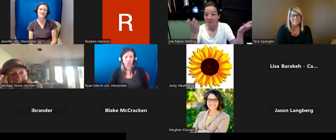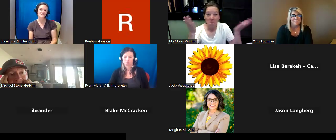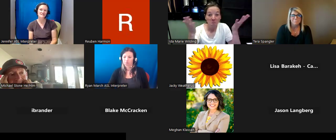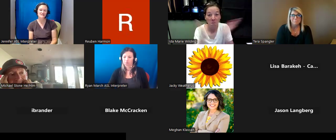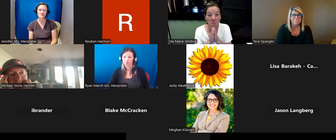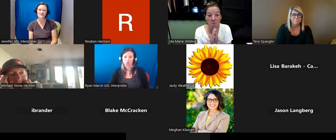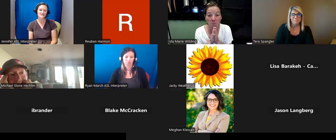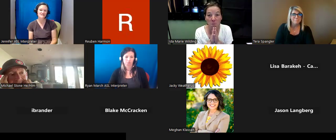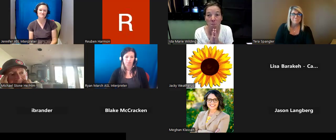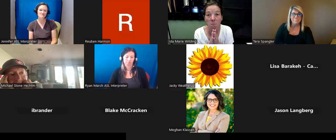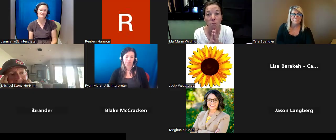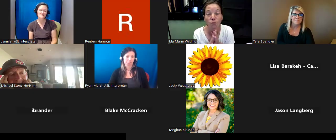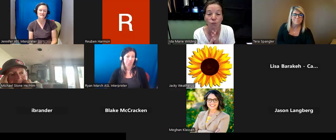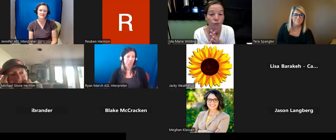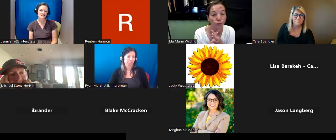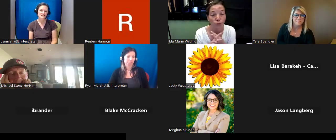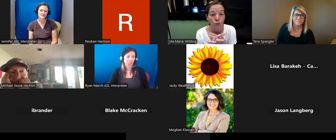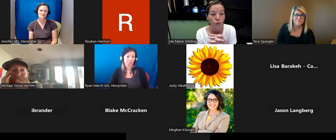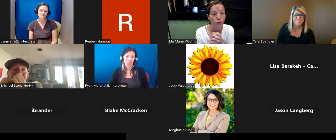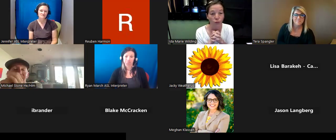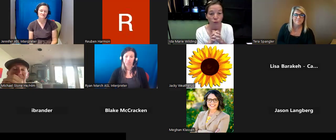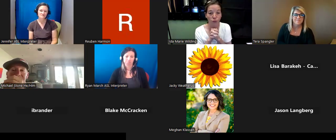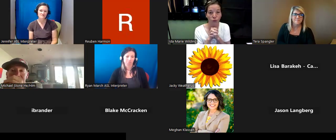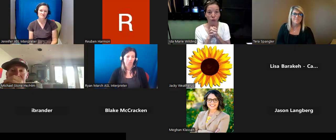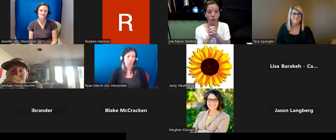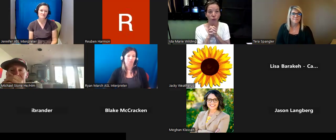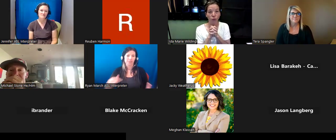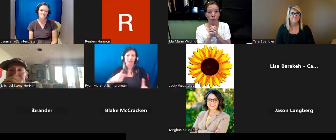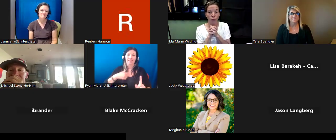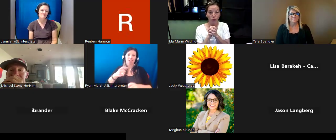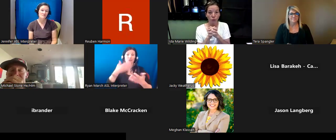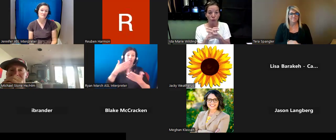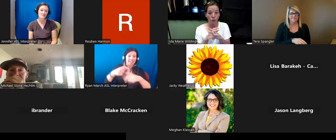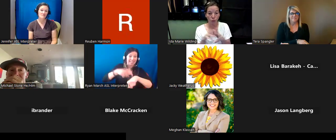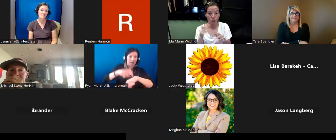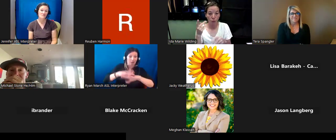or comments, announcements? Timing on my part, right?